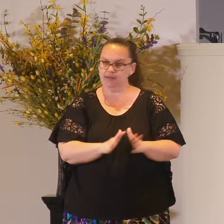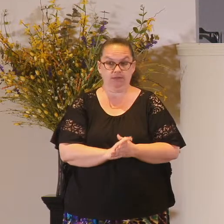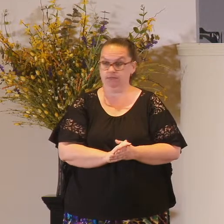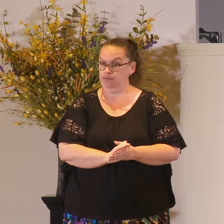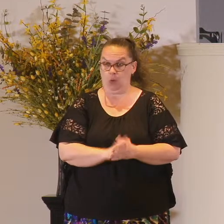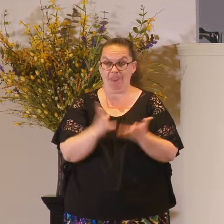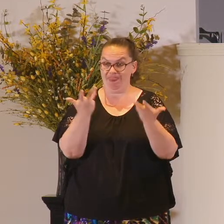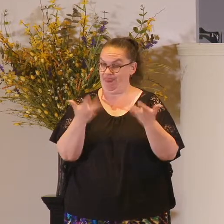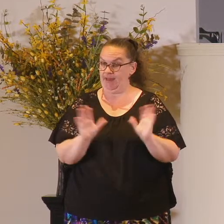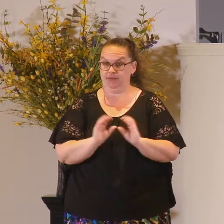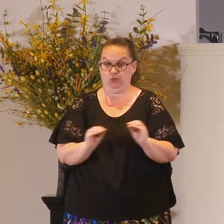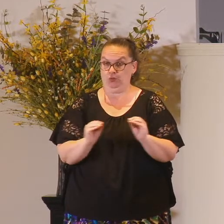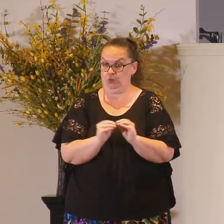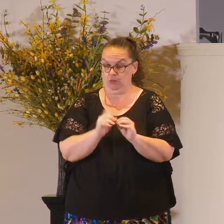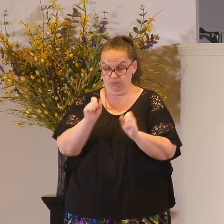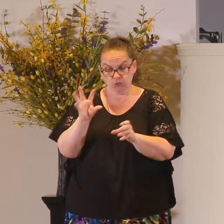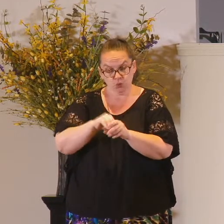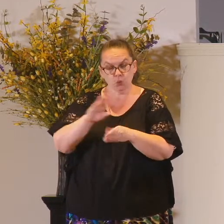soon,